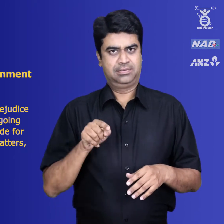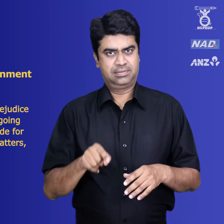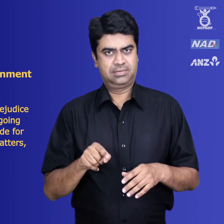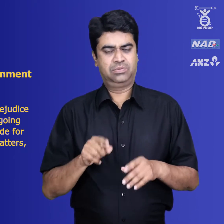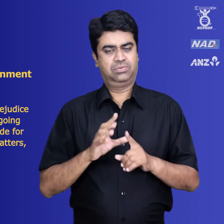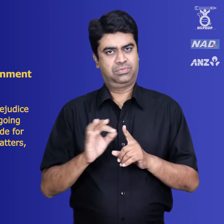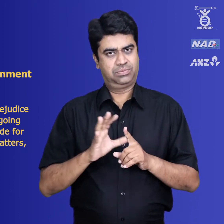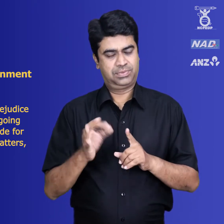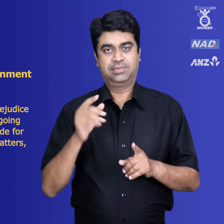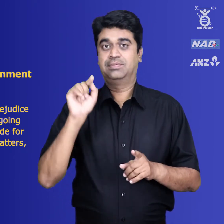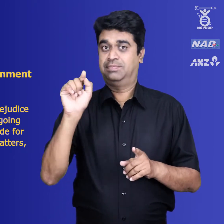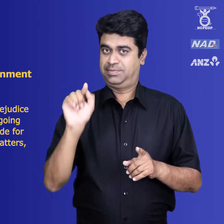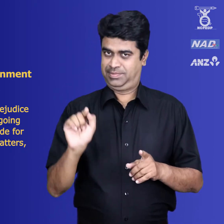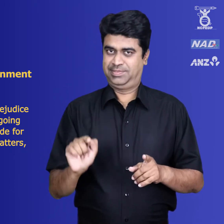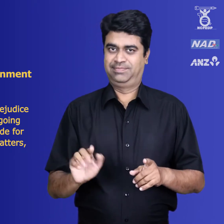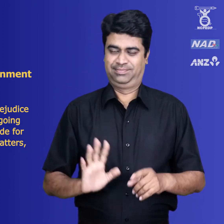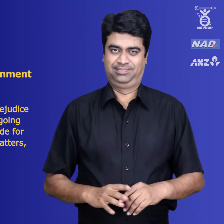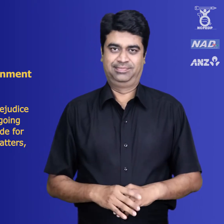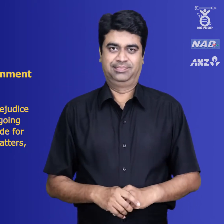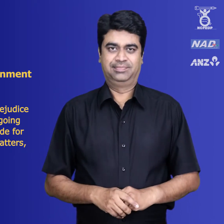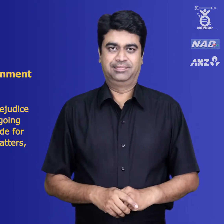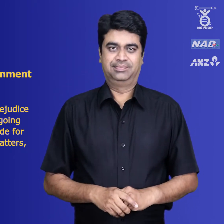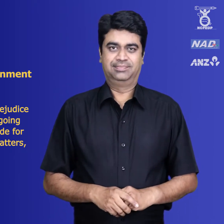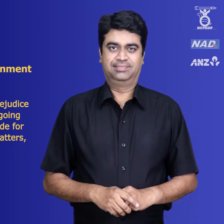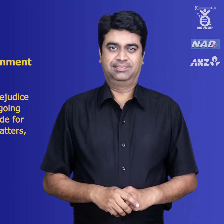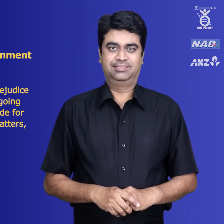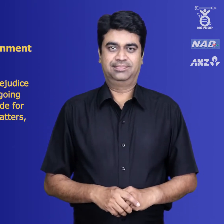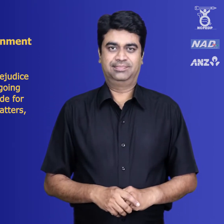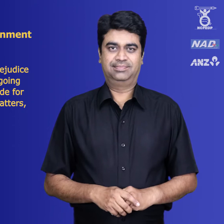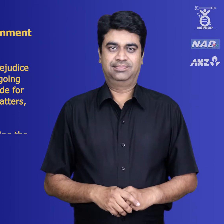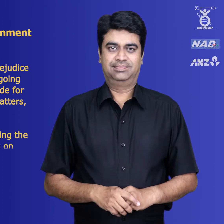all or any of the following matters, namely: